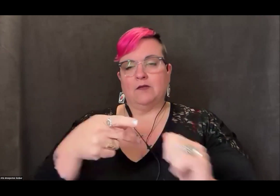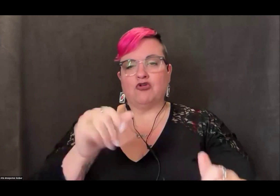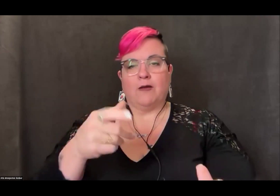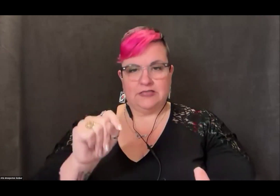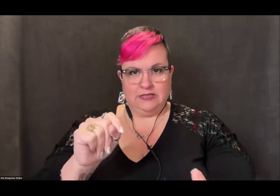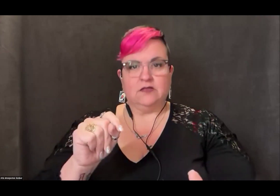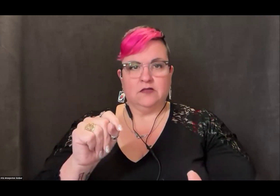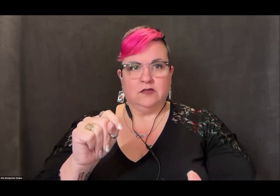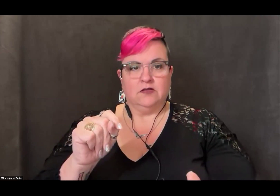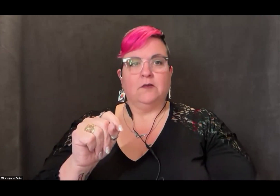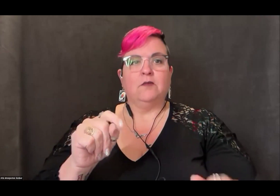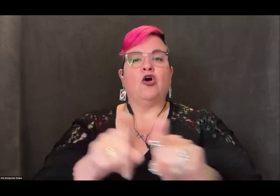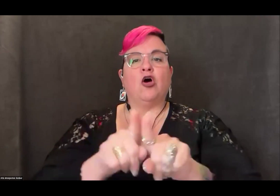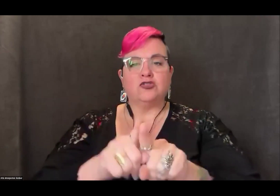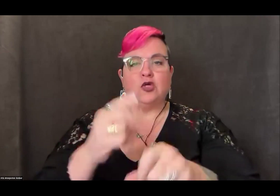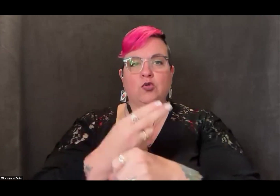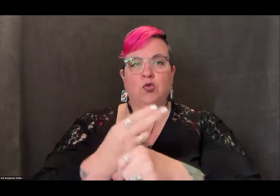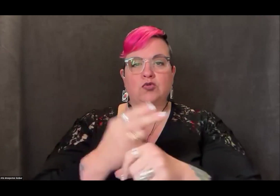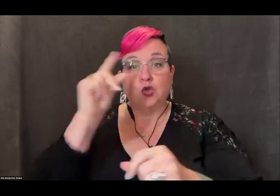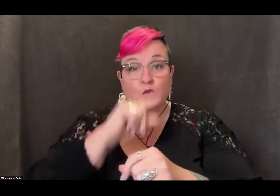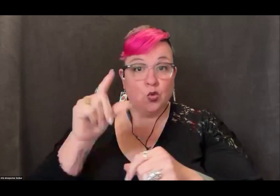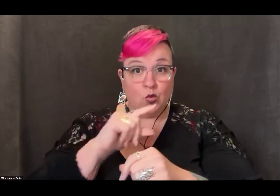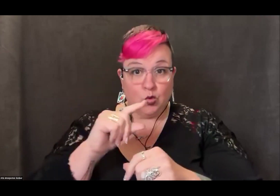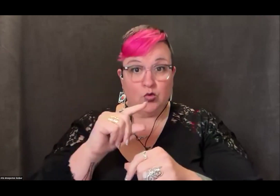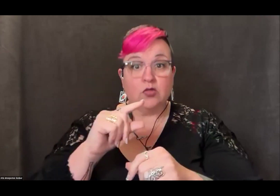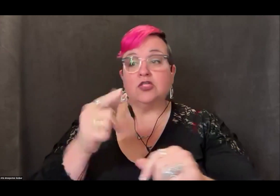while also using Google Gemini tools.